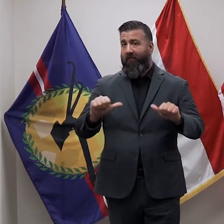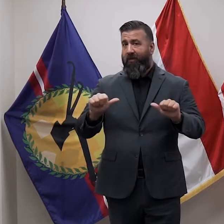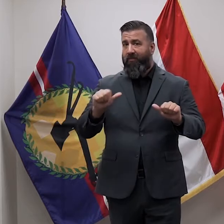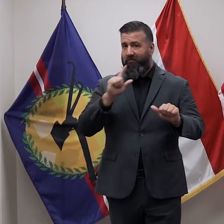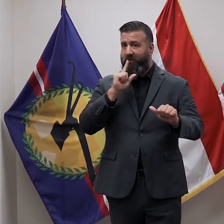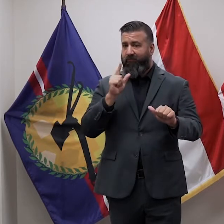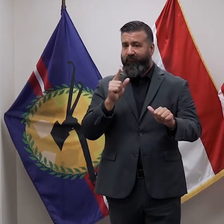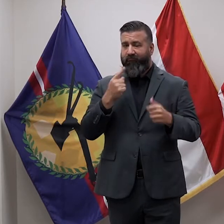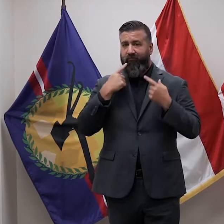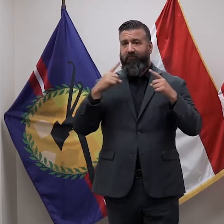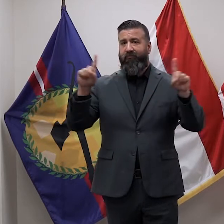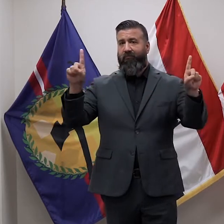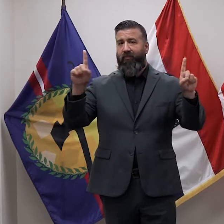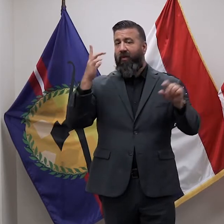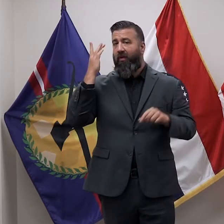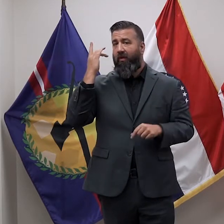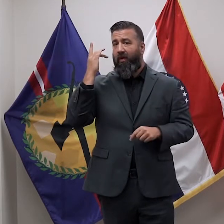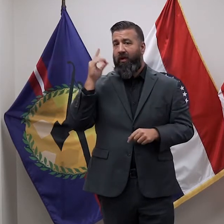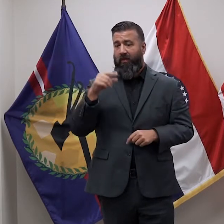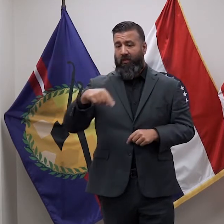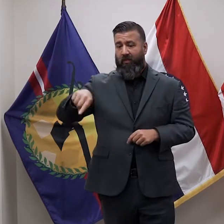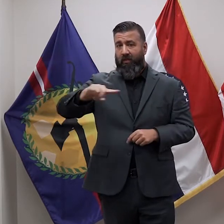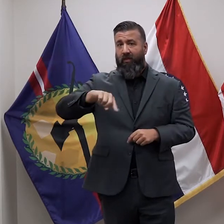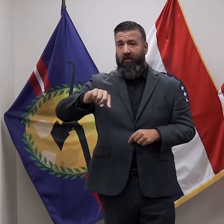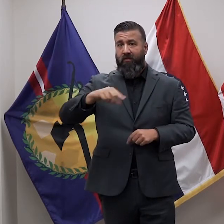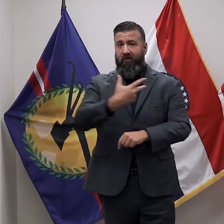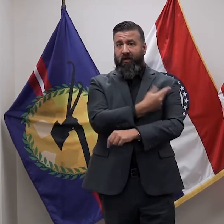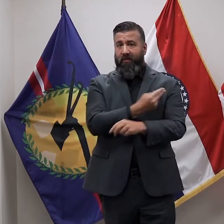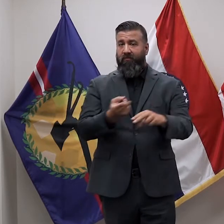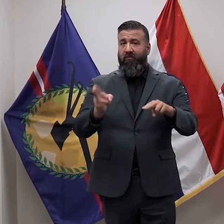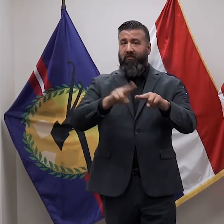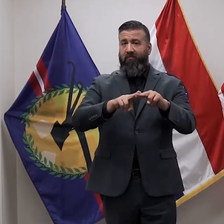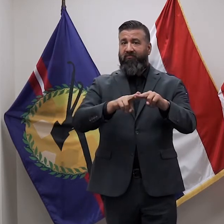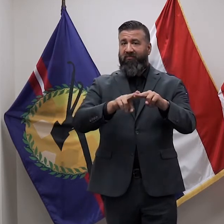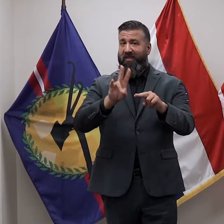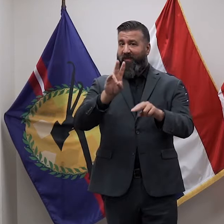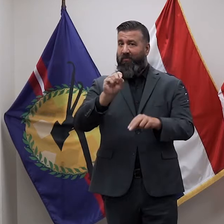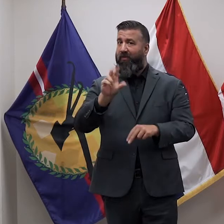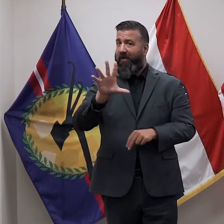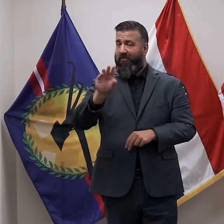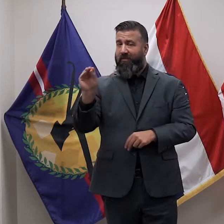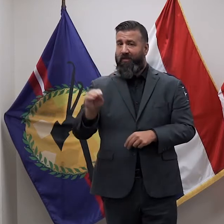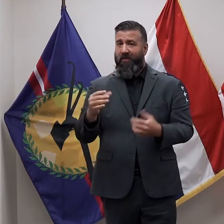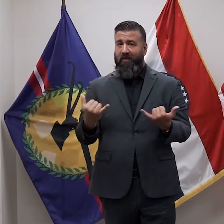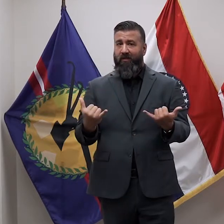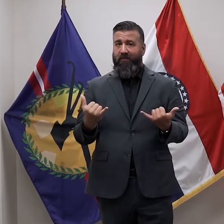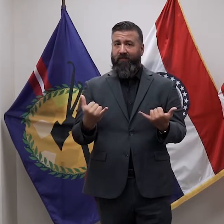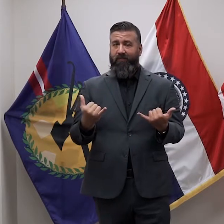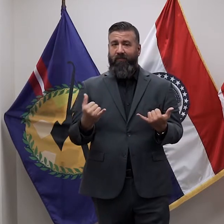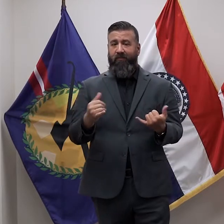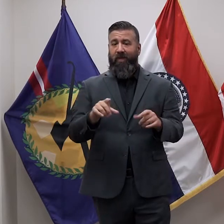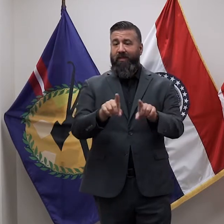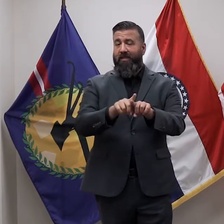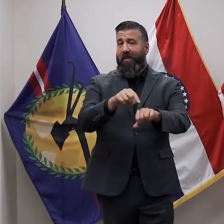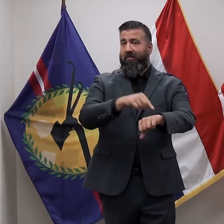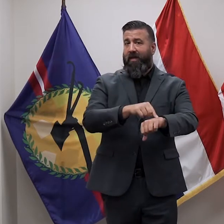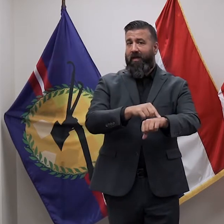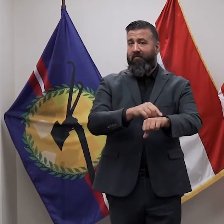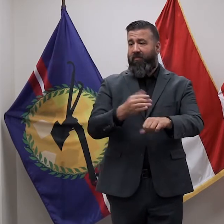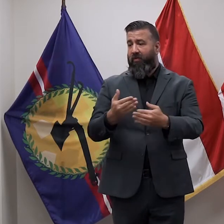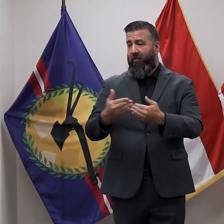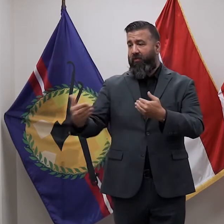paying off because those vaccine uptake rates have increased by 7.5%. At the same time, the rest of the county was increasing